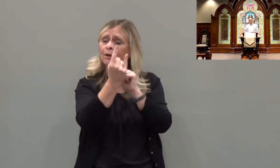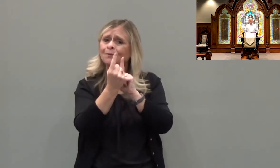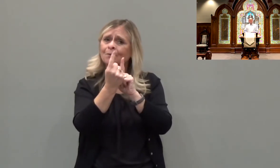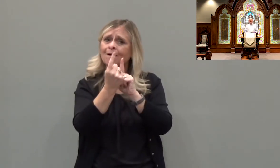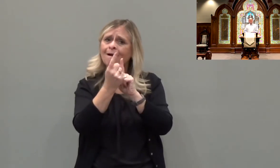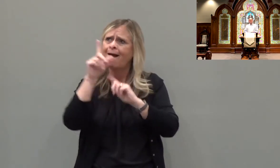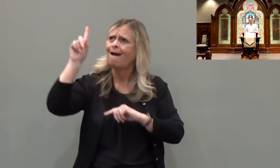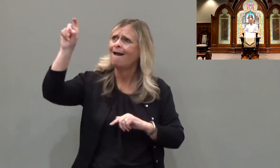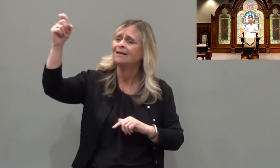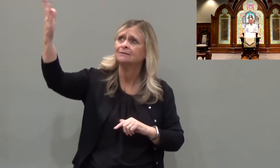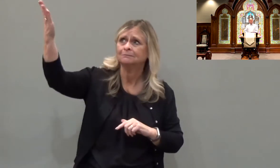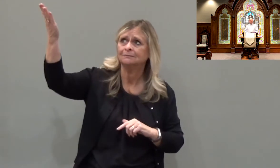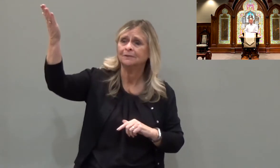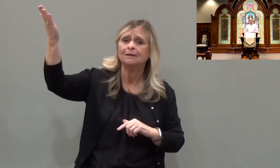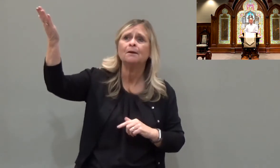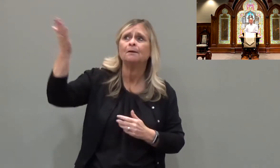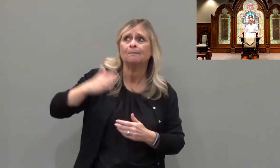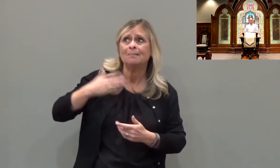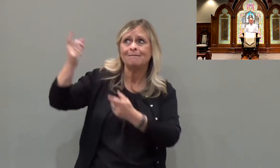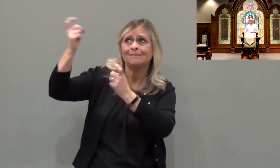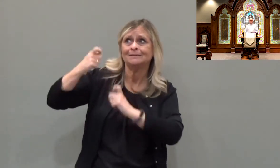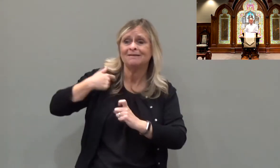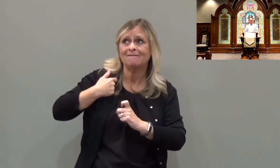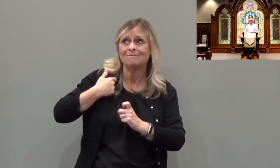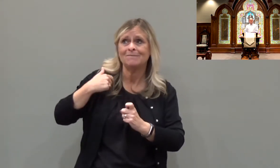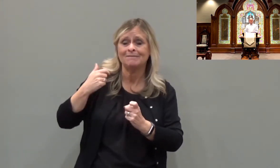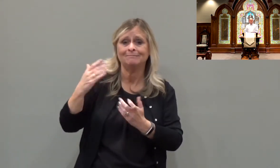to give you a chance to share your story.